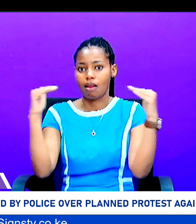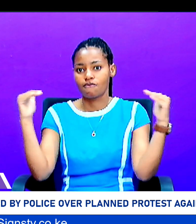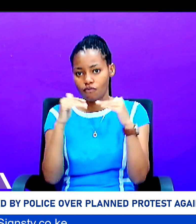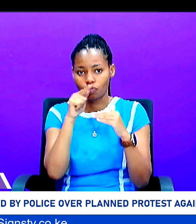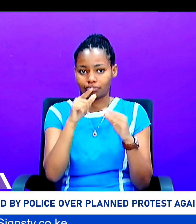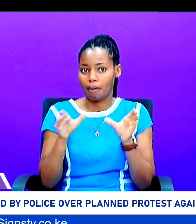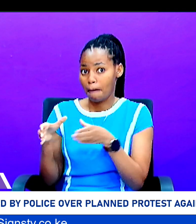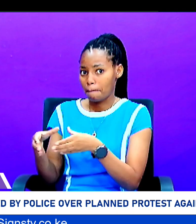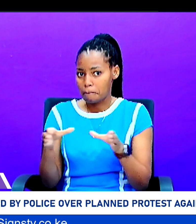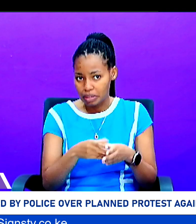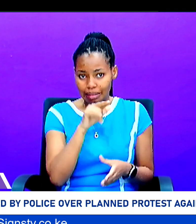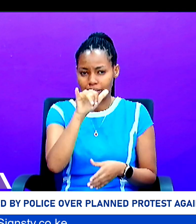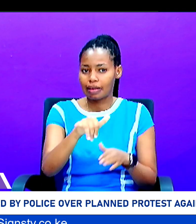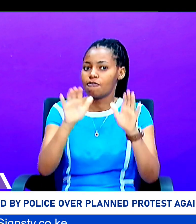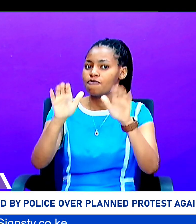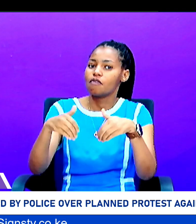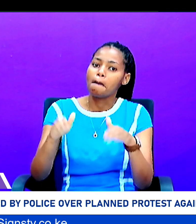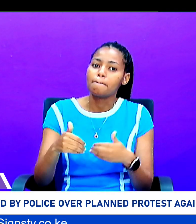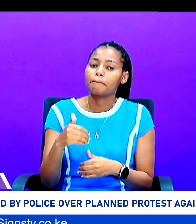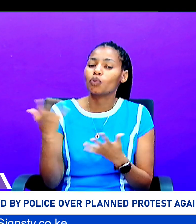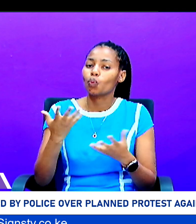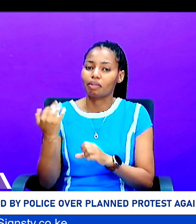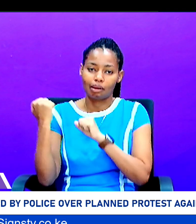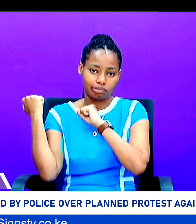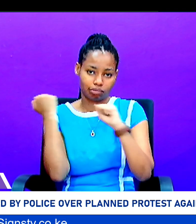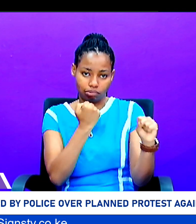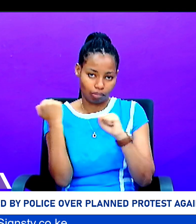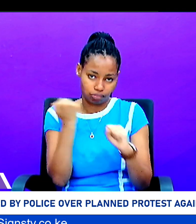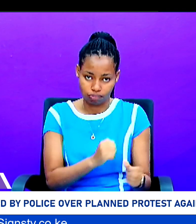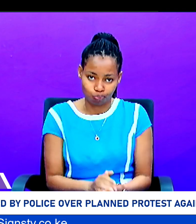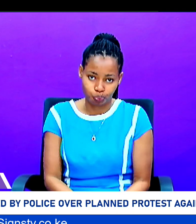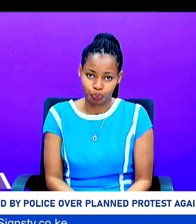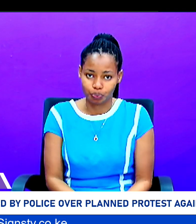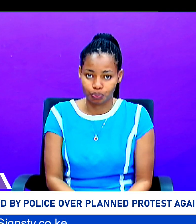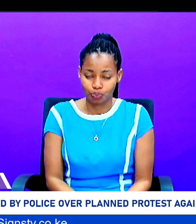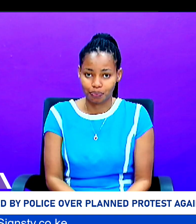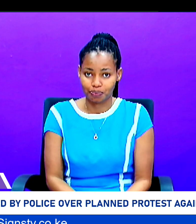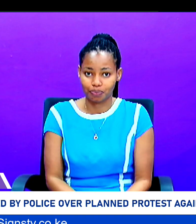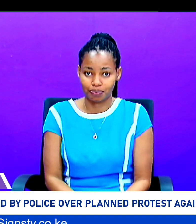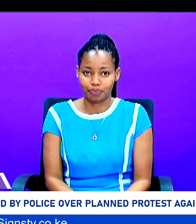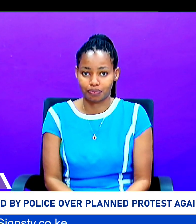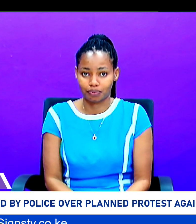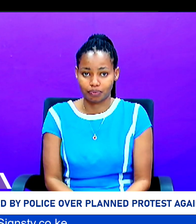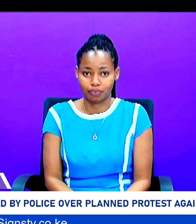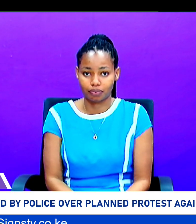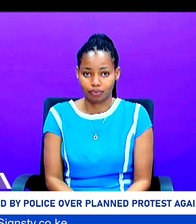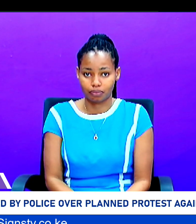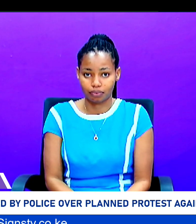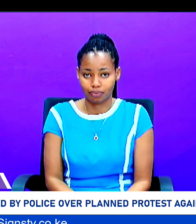officials. The summon claimed he was mobilizing residents of the Yala Swamp area against